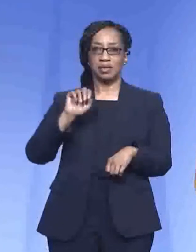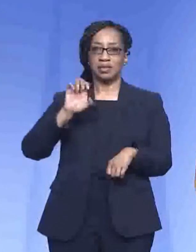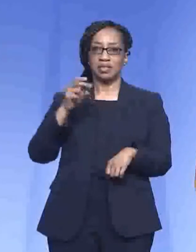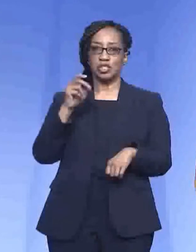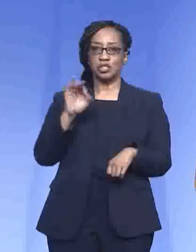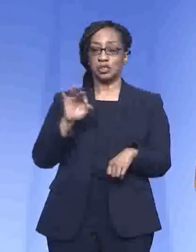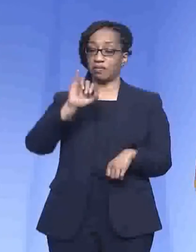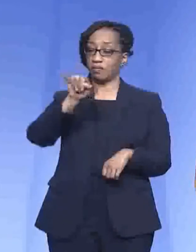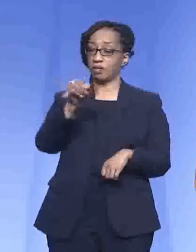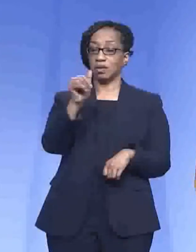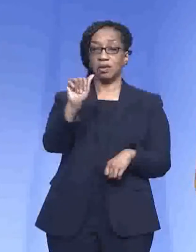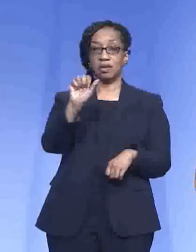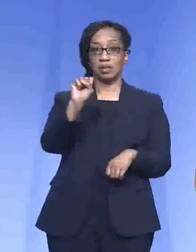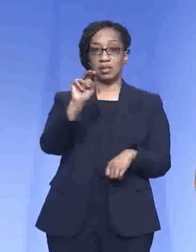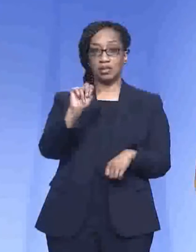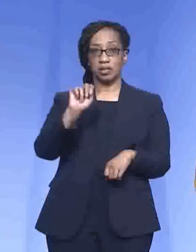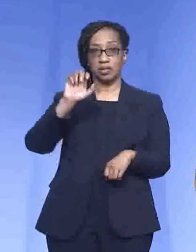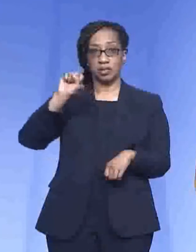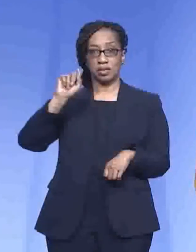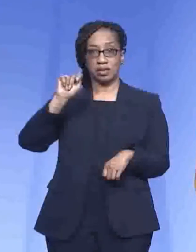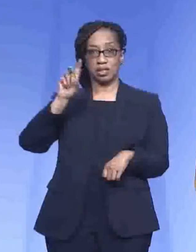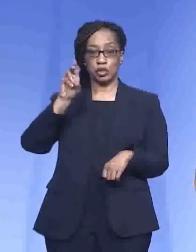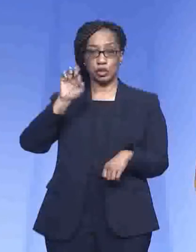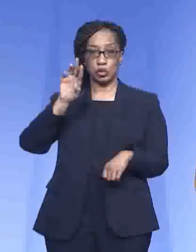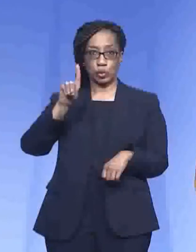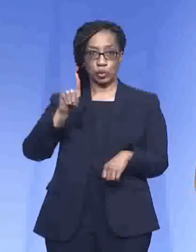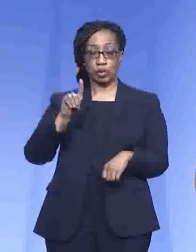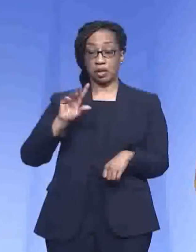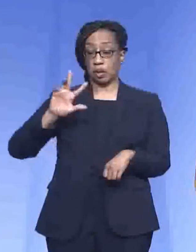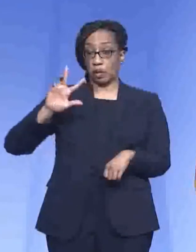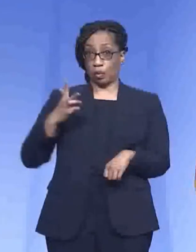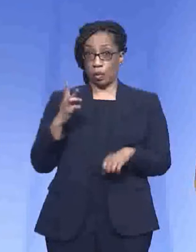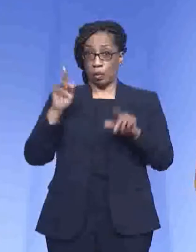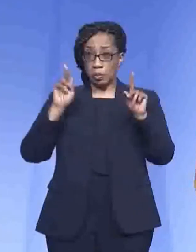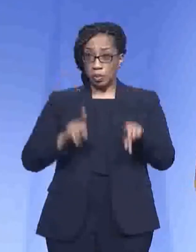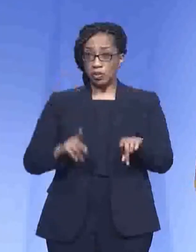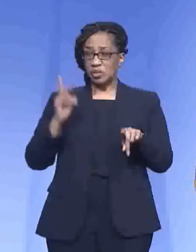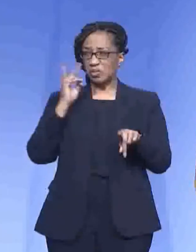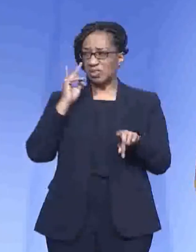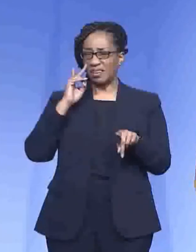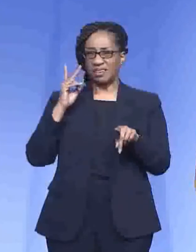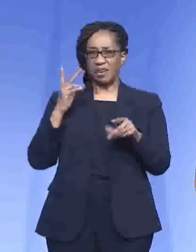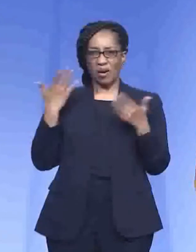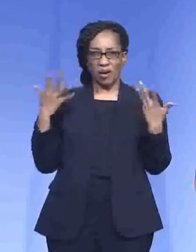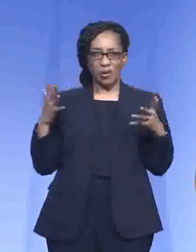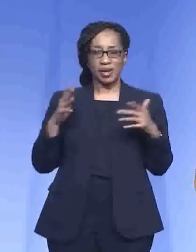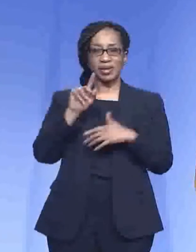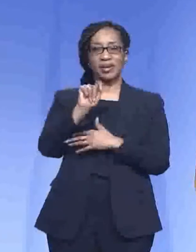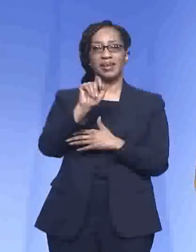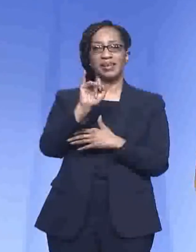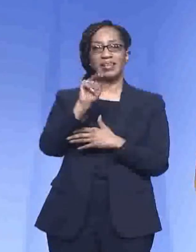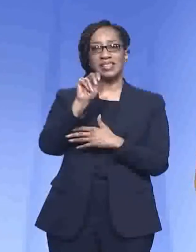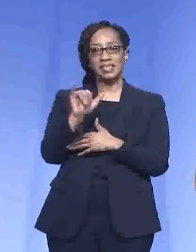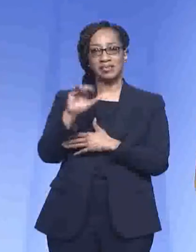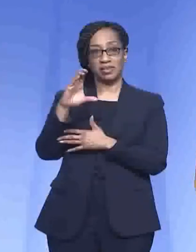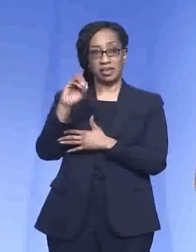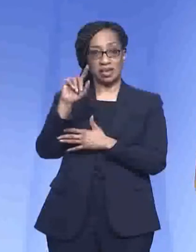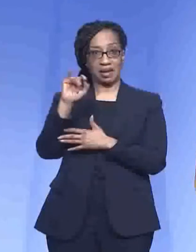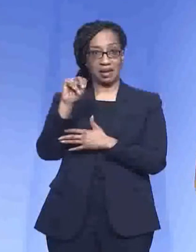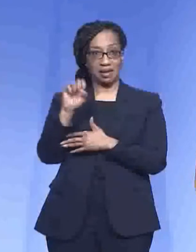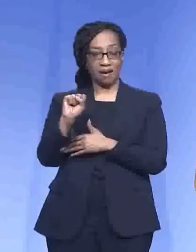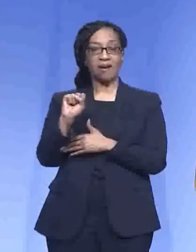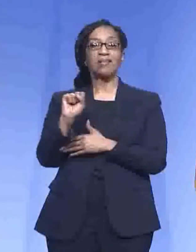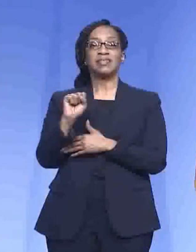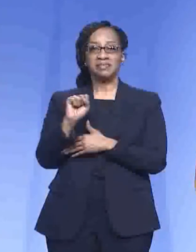Stewart. And the third lead person, many of you have seen her in action already, is Tiffany Collins, the Deputy Director of General